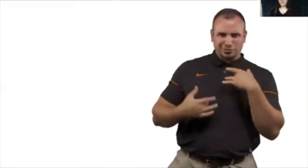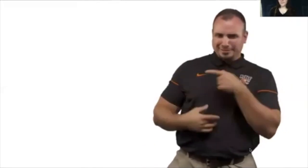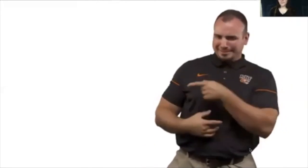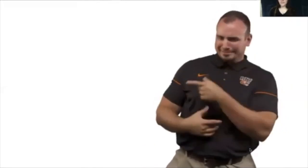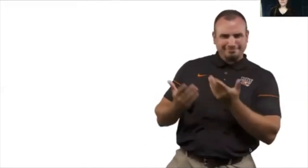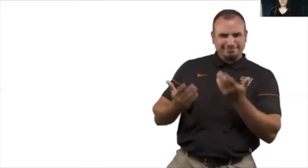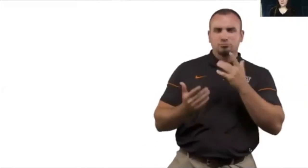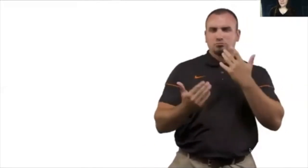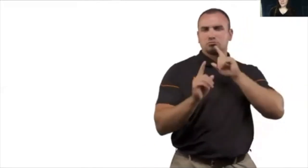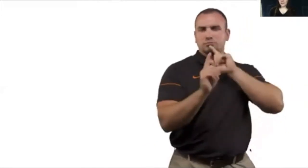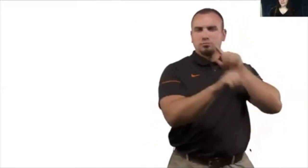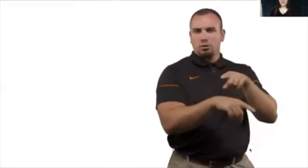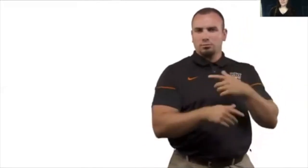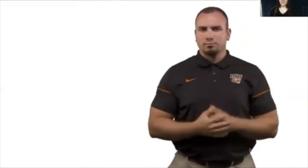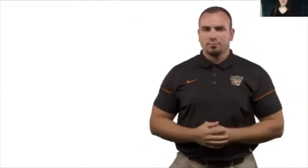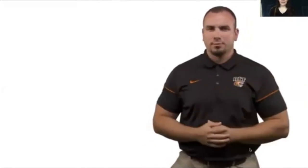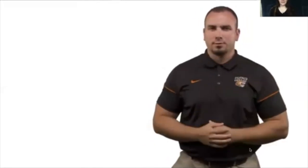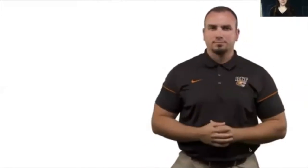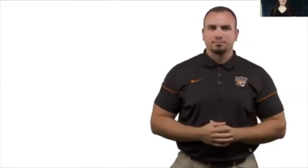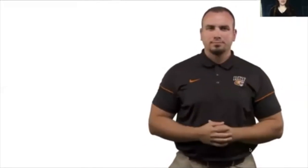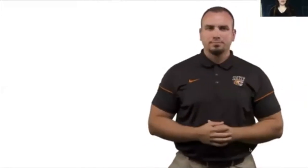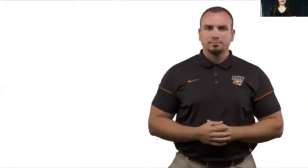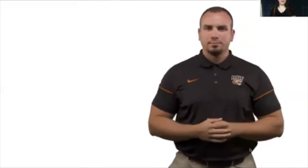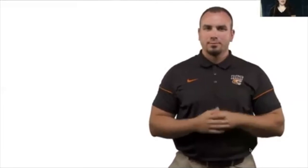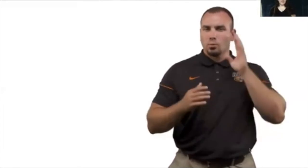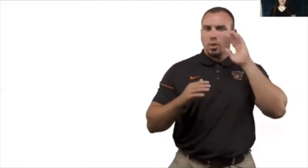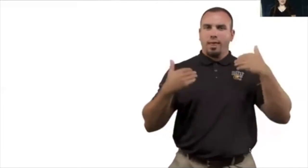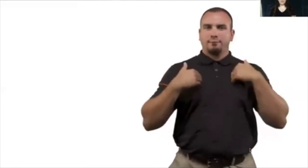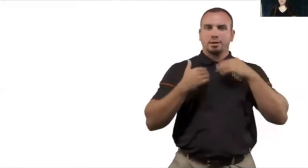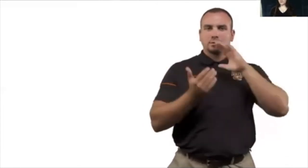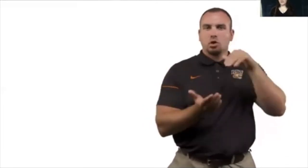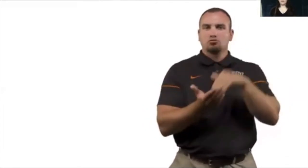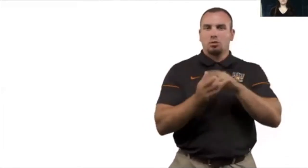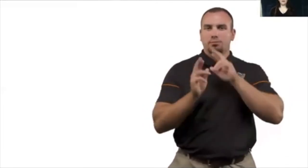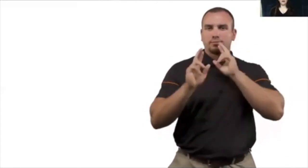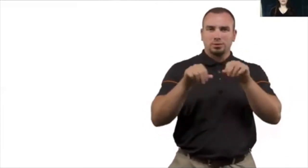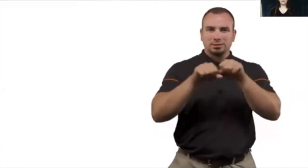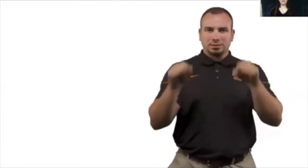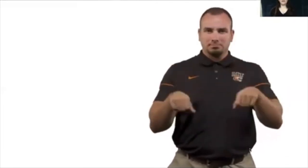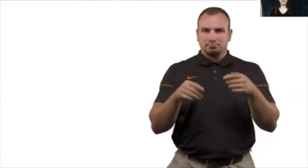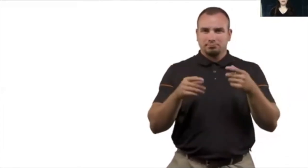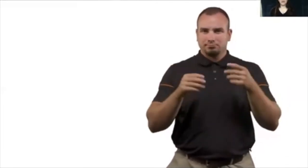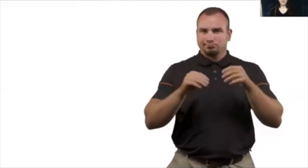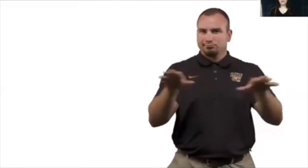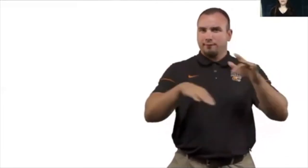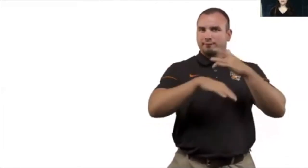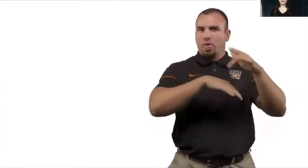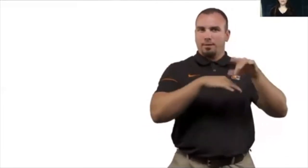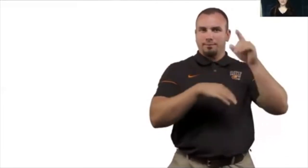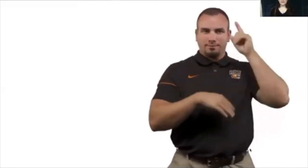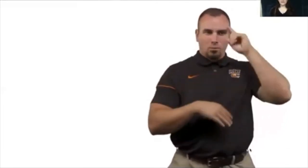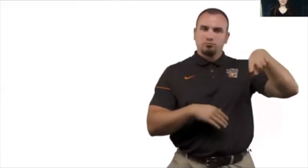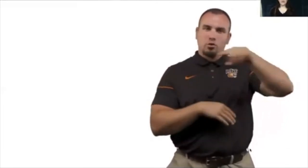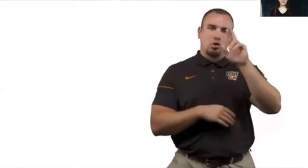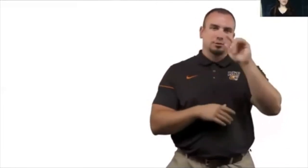people. If you notice someone exhibiting concerning behavior, it's important that you go ahead and report this. We do have a central